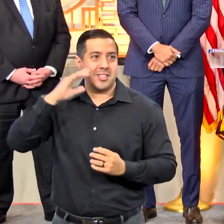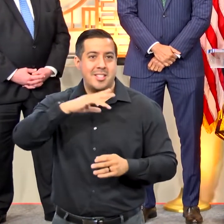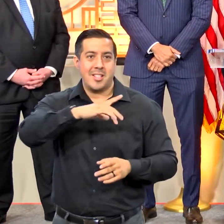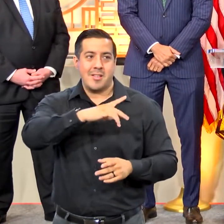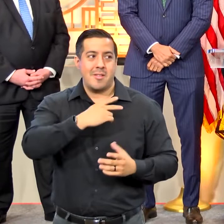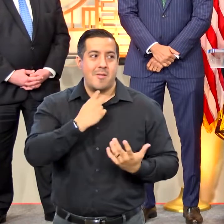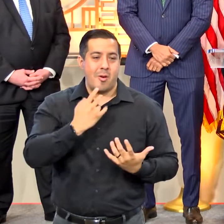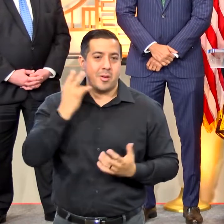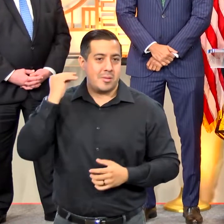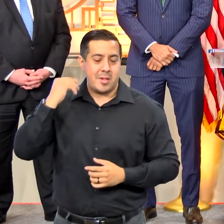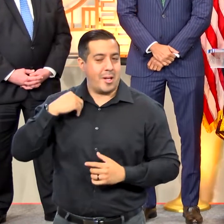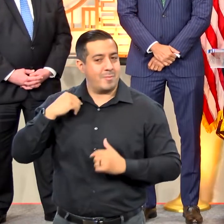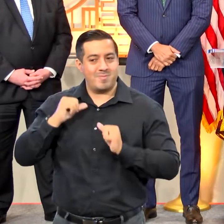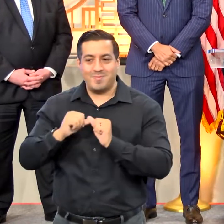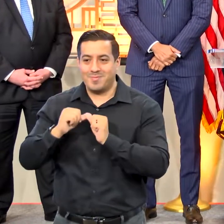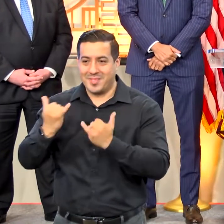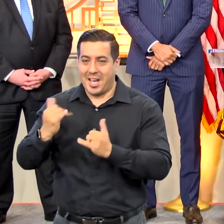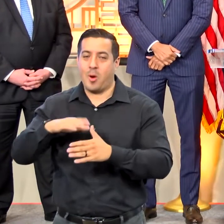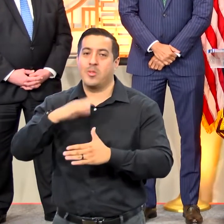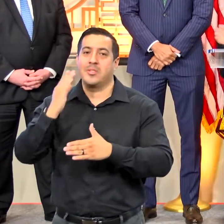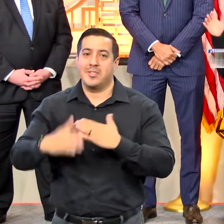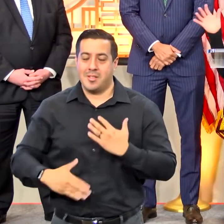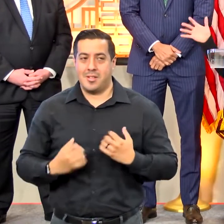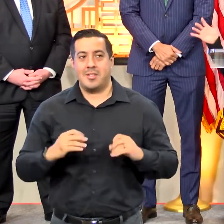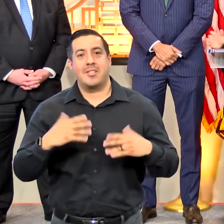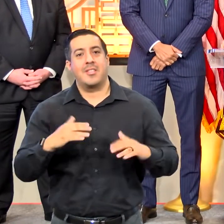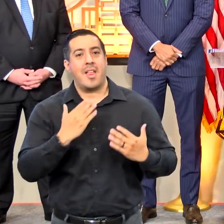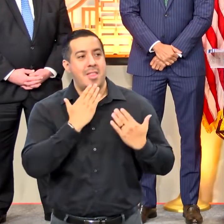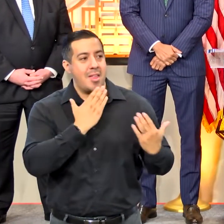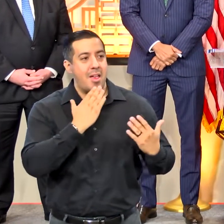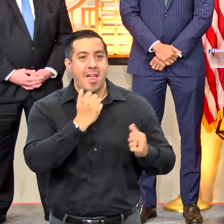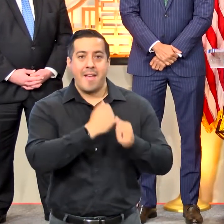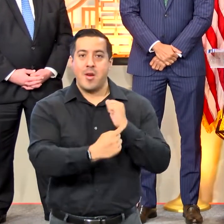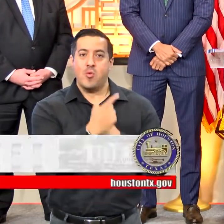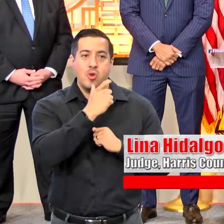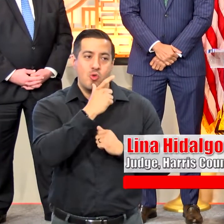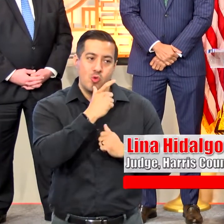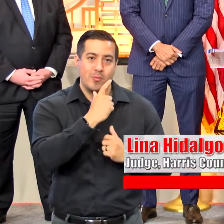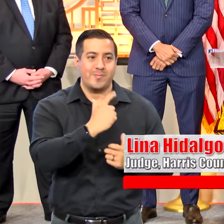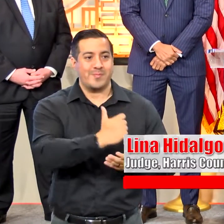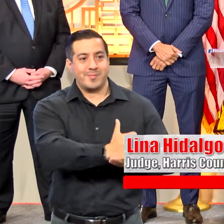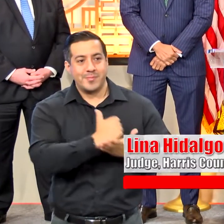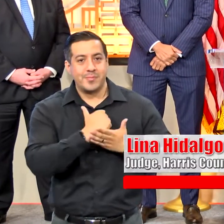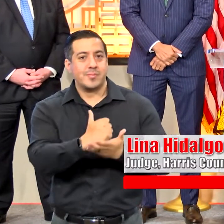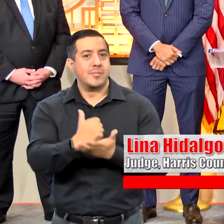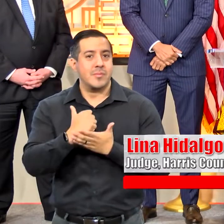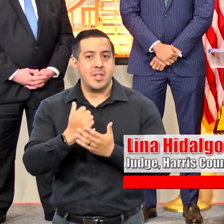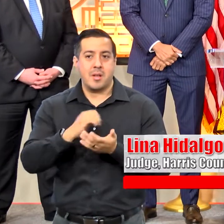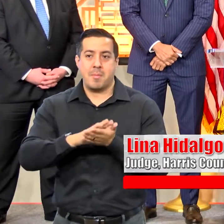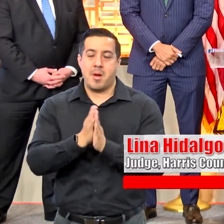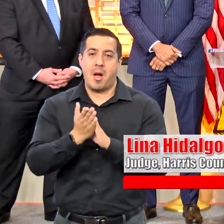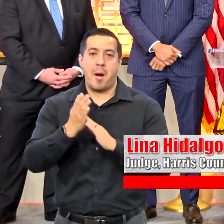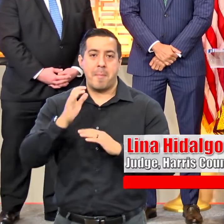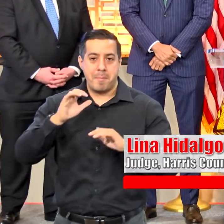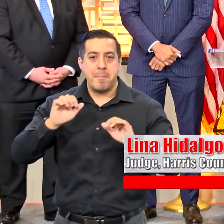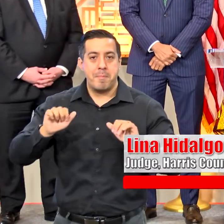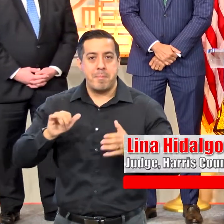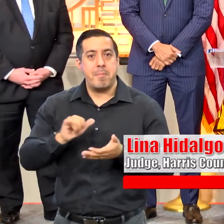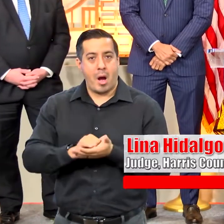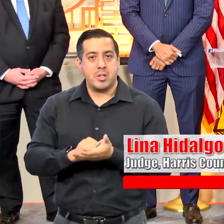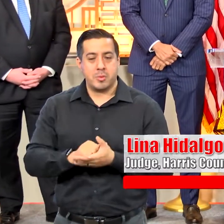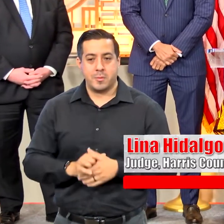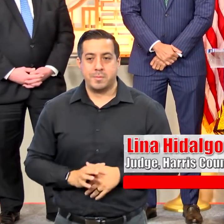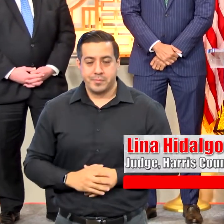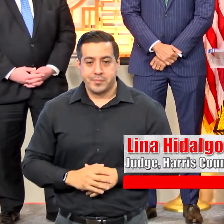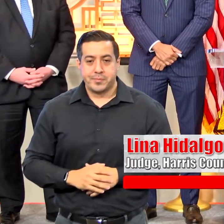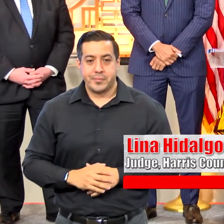we are getting it done. So thank you to everybody who has made this possible. And of course,